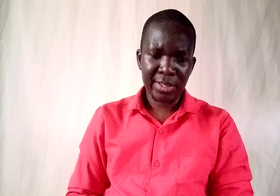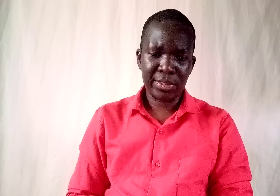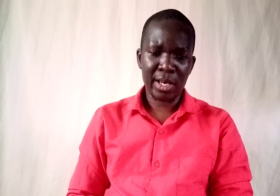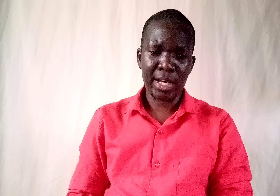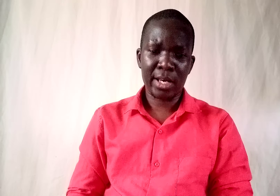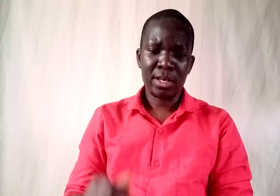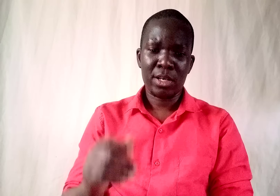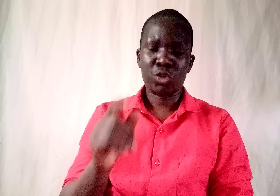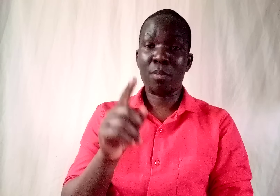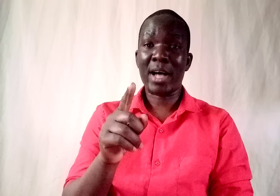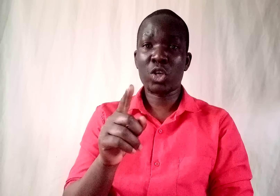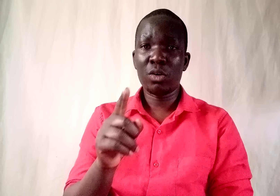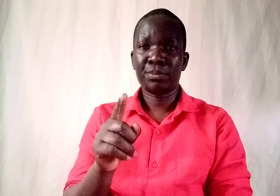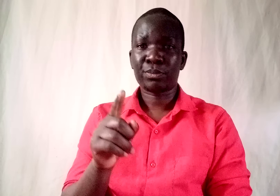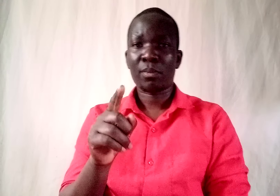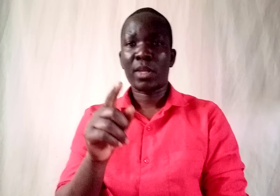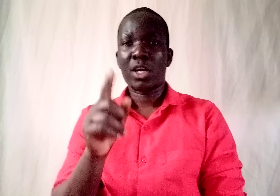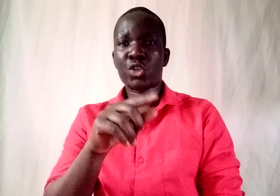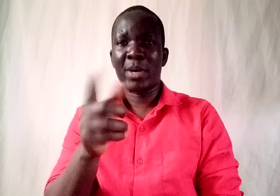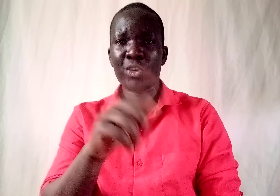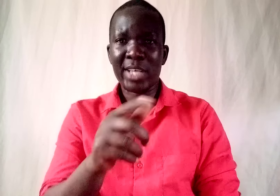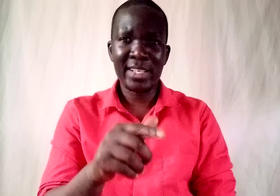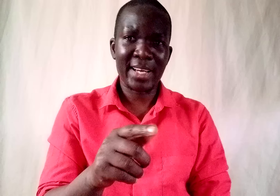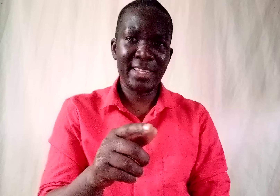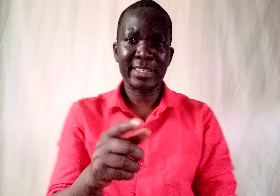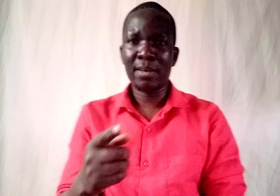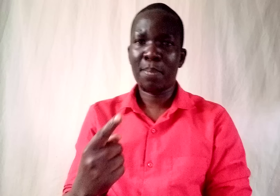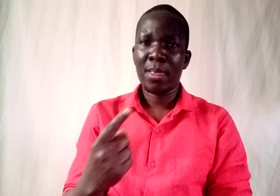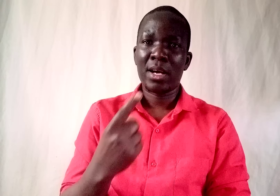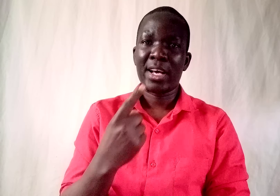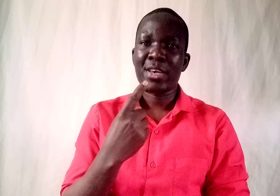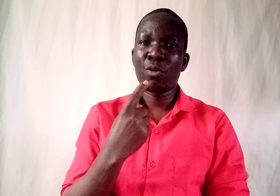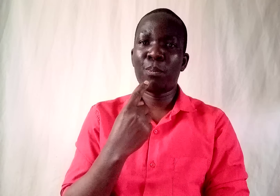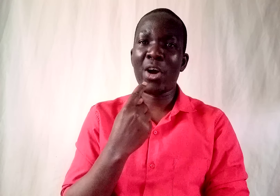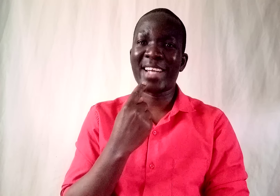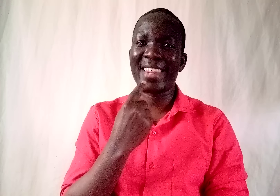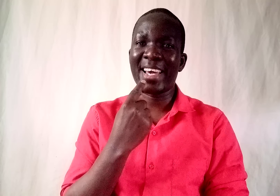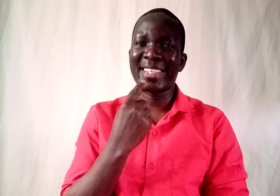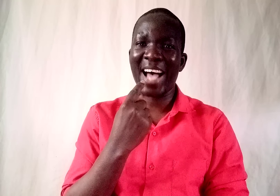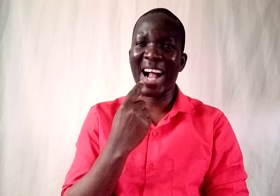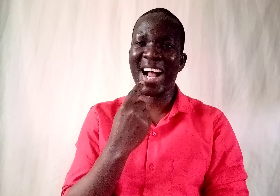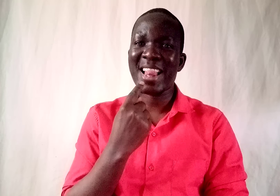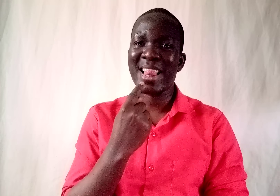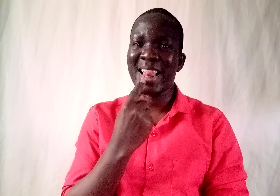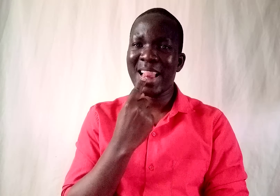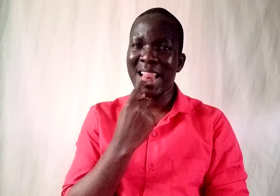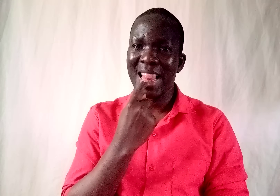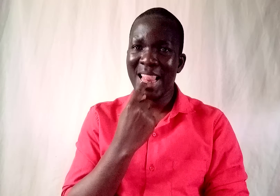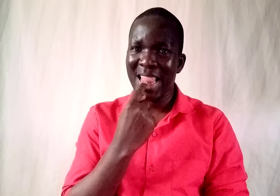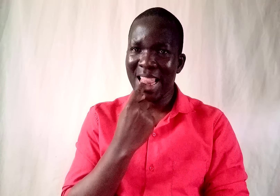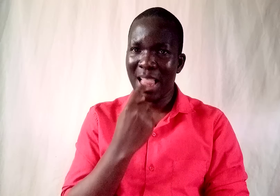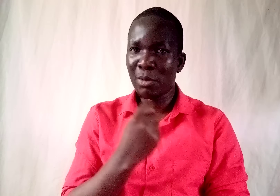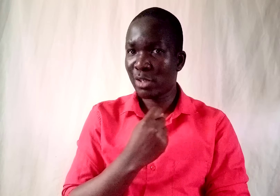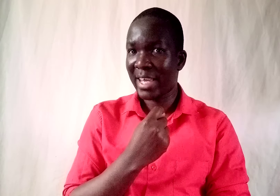is tomato. Tomato is signed like this. You point at the tank because of the